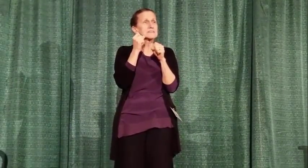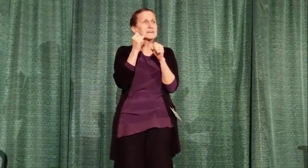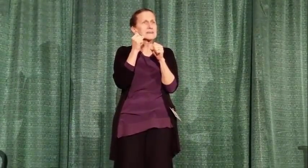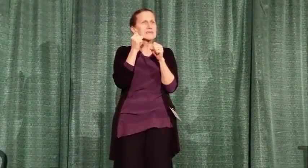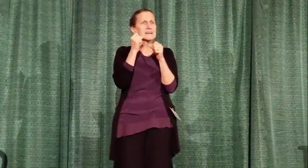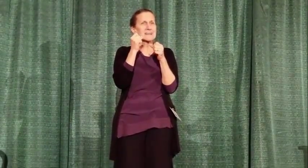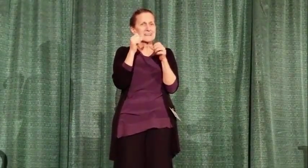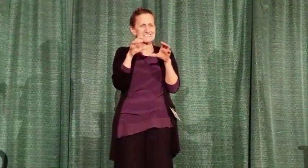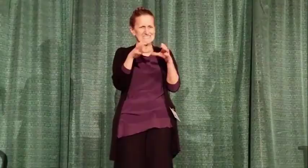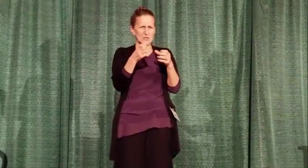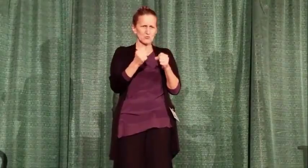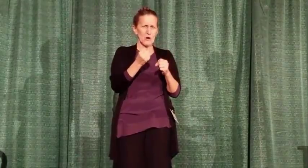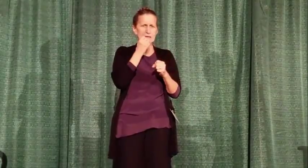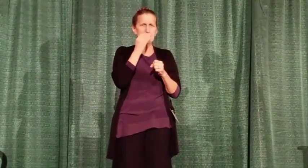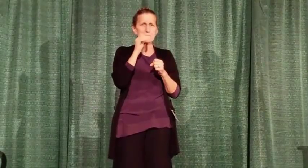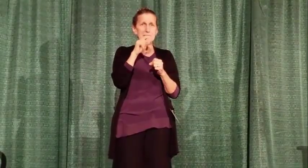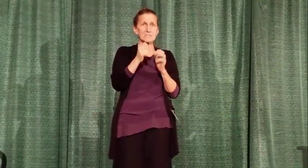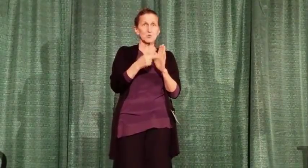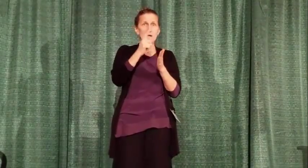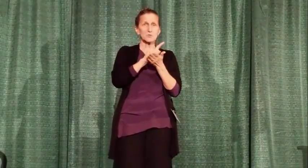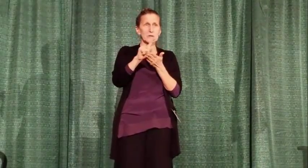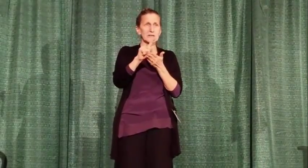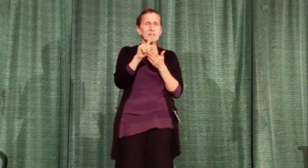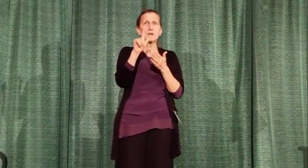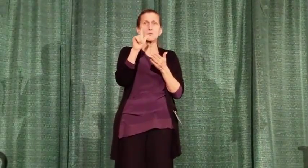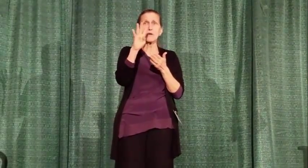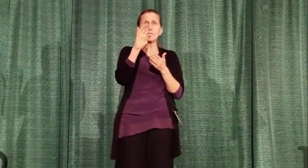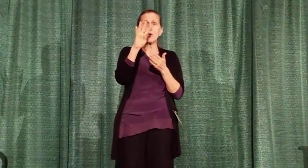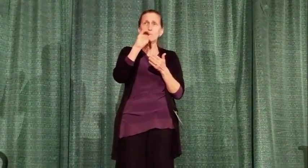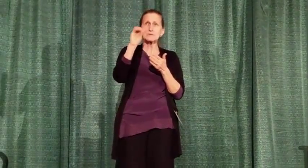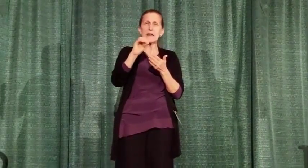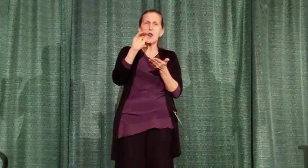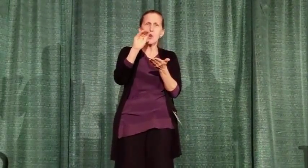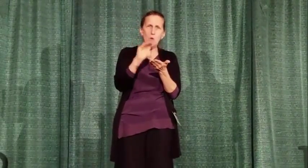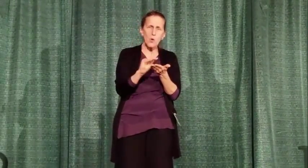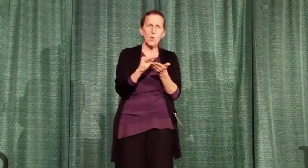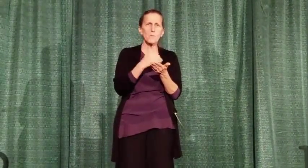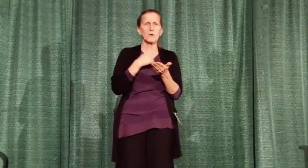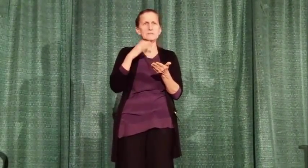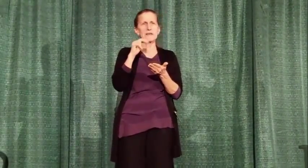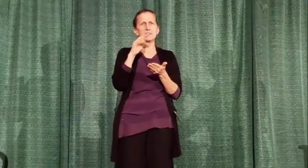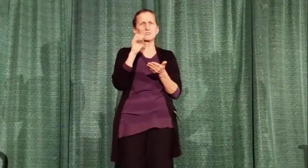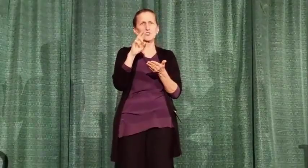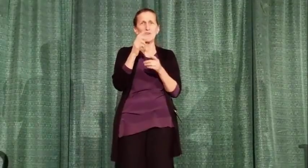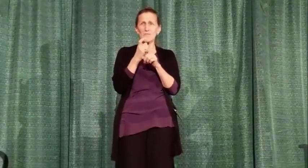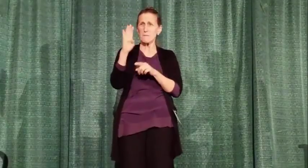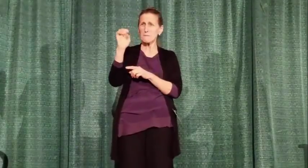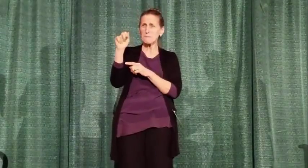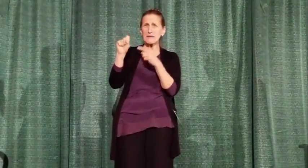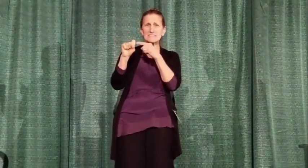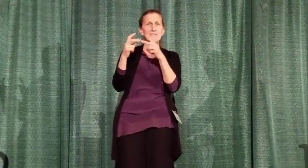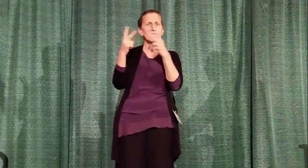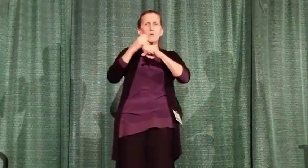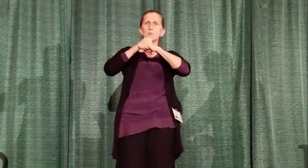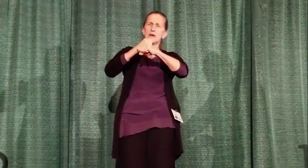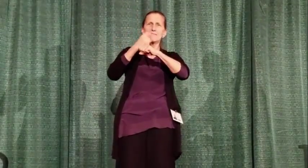people who ate beans twice a week had 24% low risk of breast cancer. Just twice a week. It's just from the beans, the most protective food